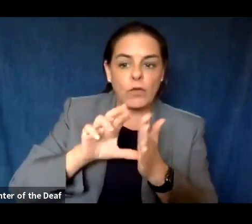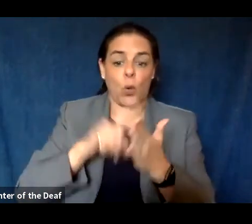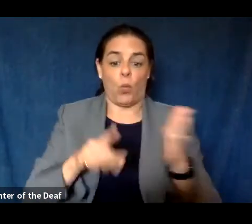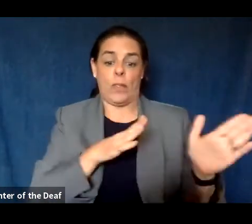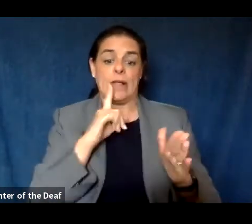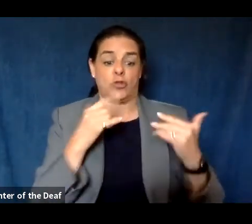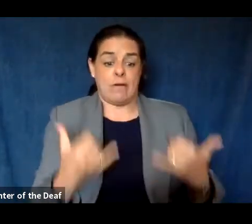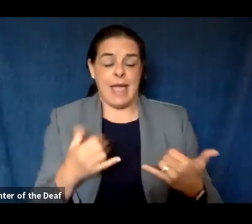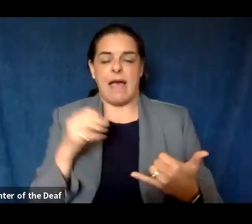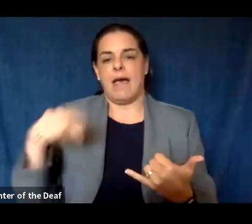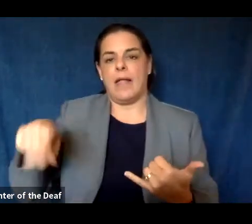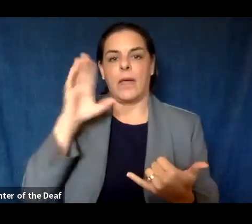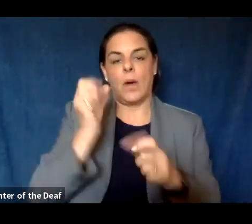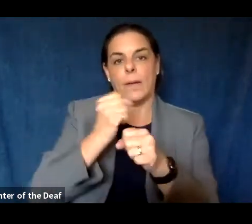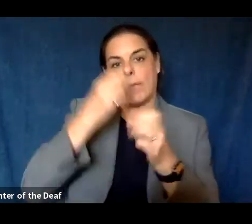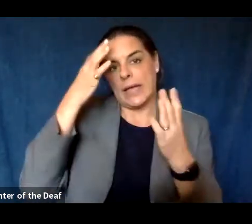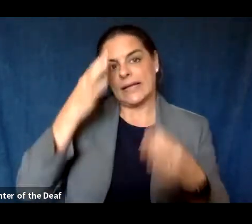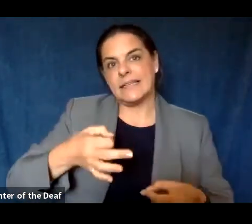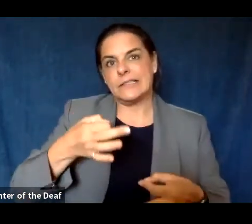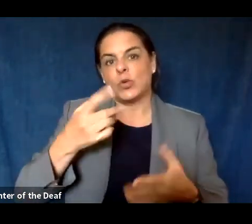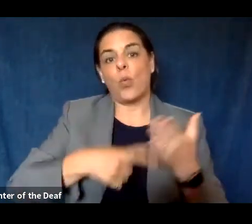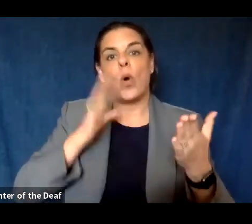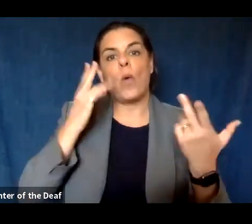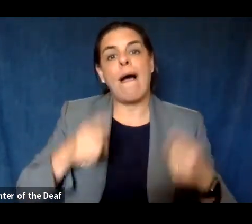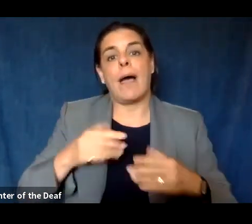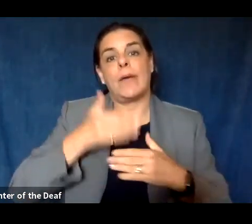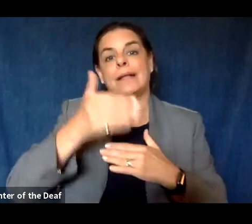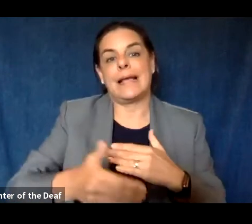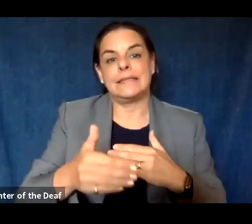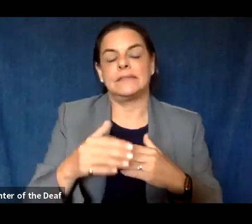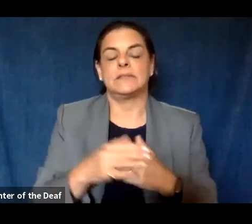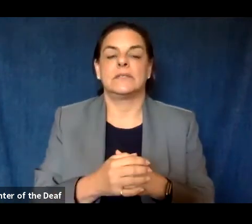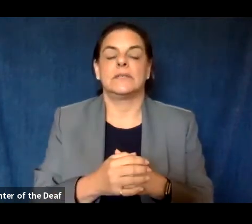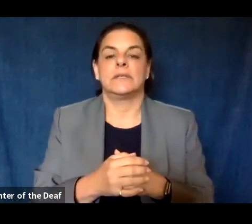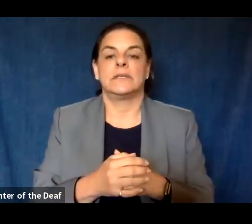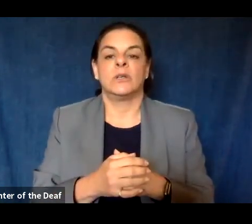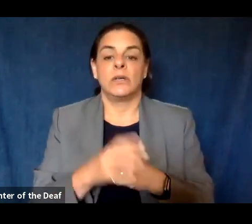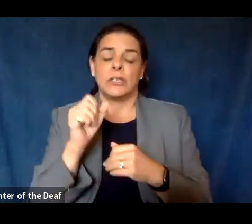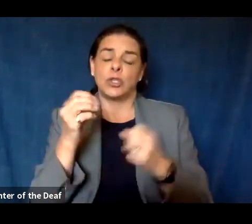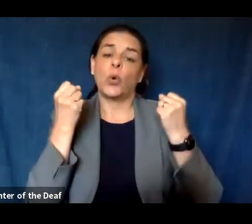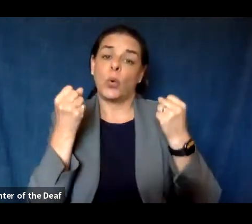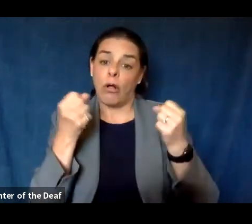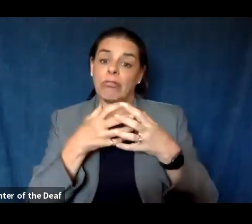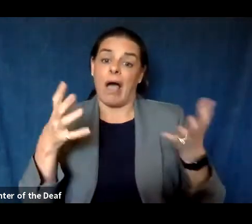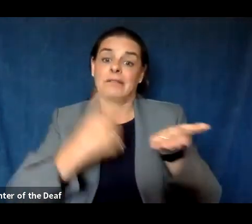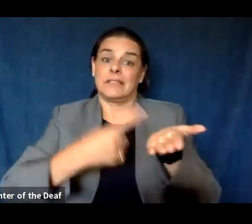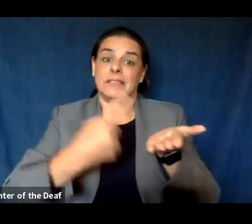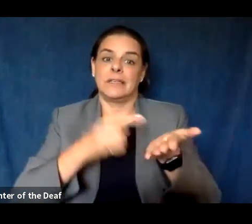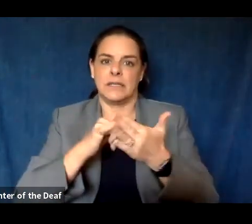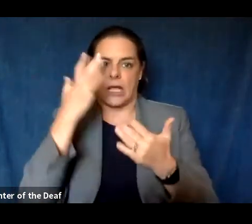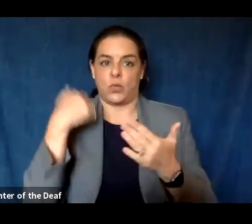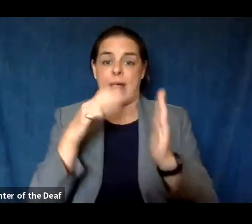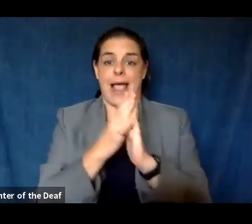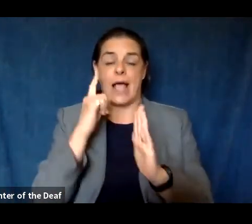they'll make decisions on what happens next, how we move forward in Knox County. So there's a lot for them to talk about. That's why we asked them for a